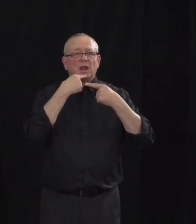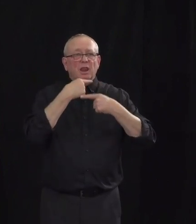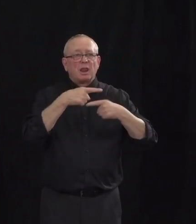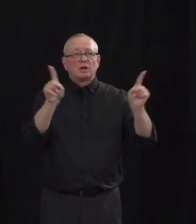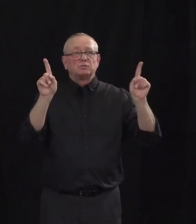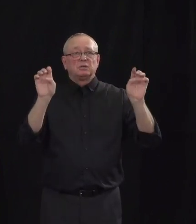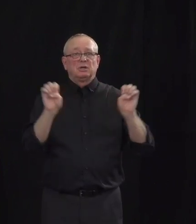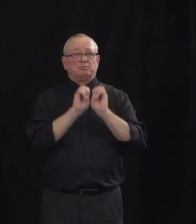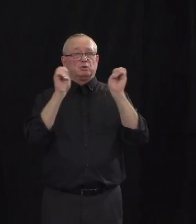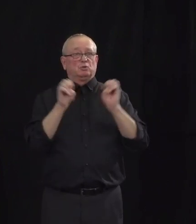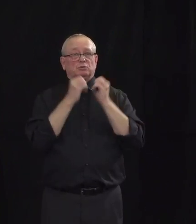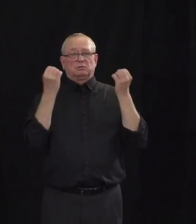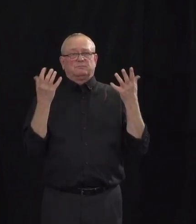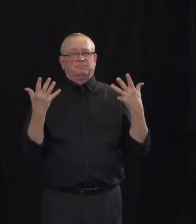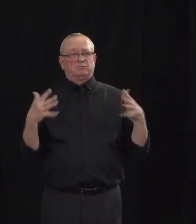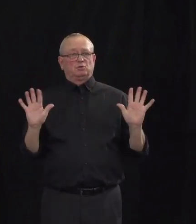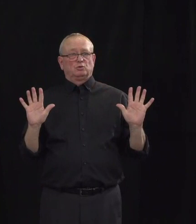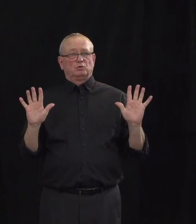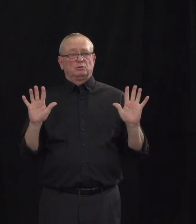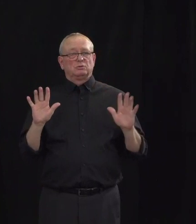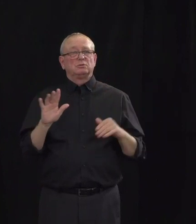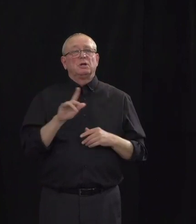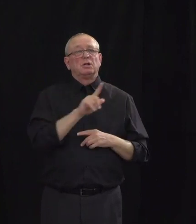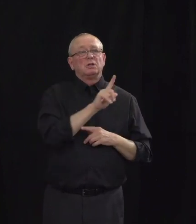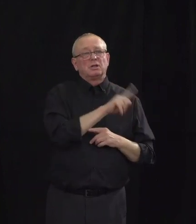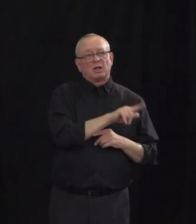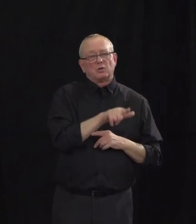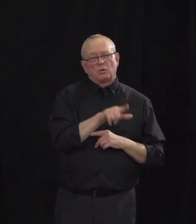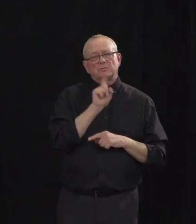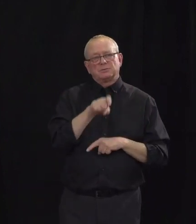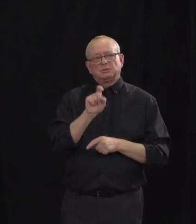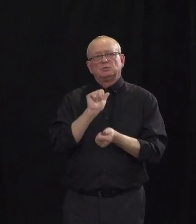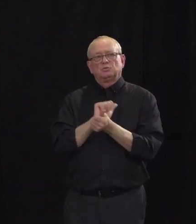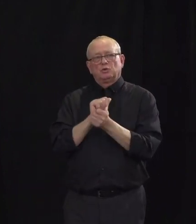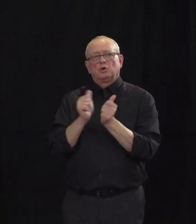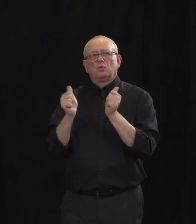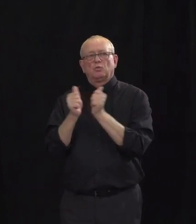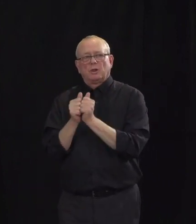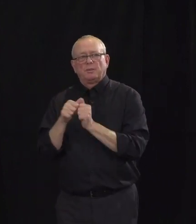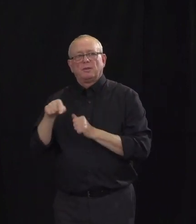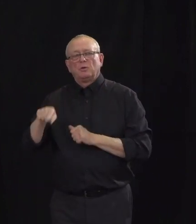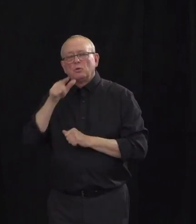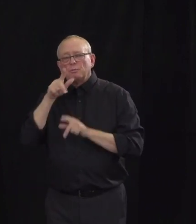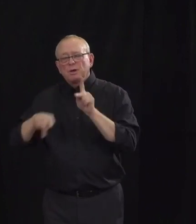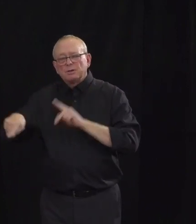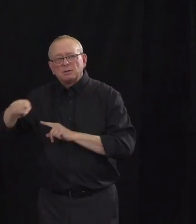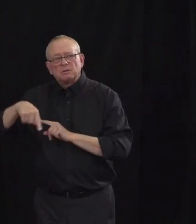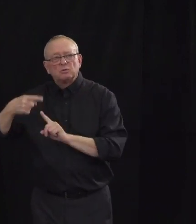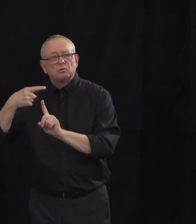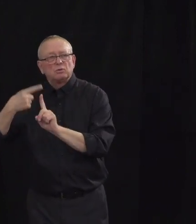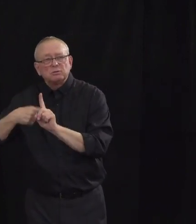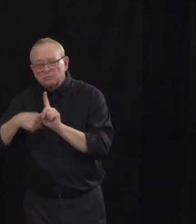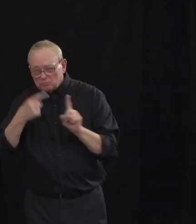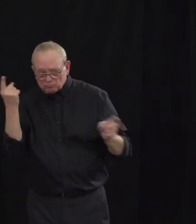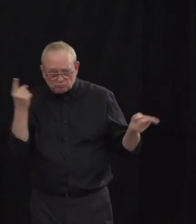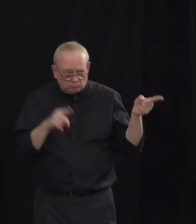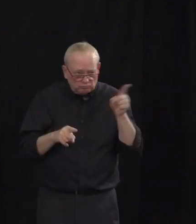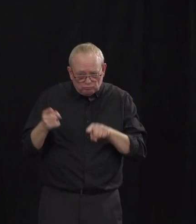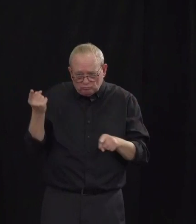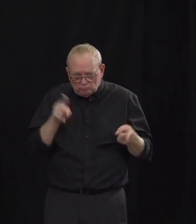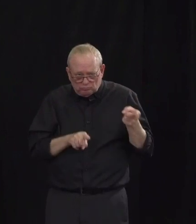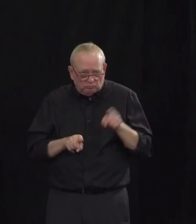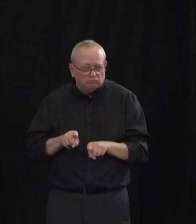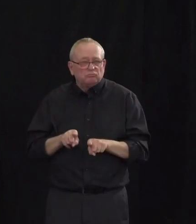with their landlords to establish meaningful and reasonable partial payment plans. Third, no one will see their rent increase for the